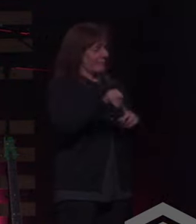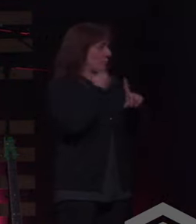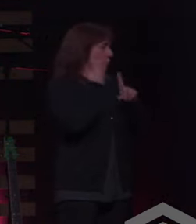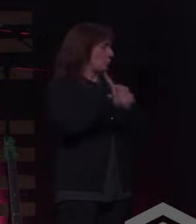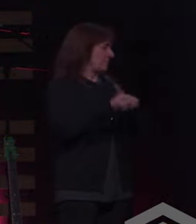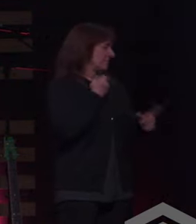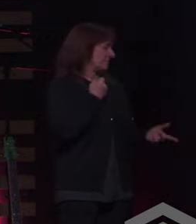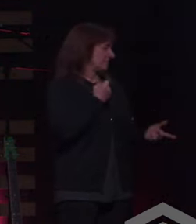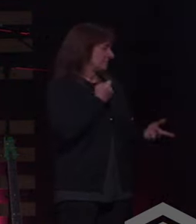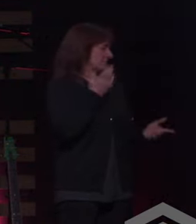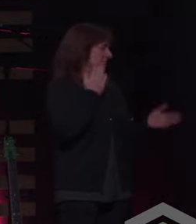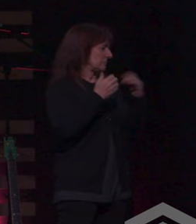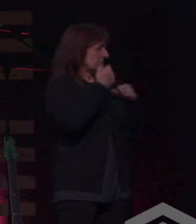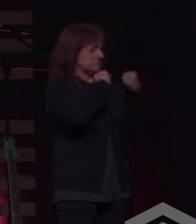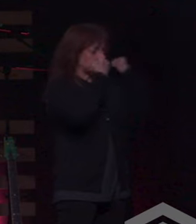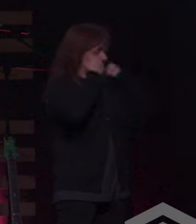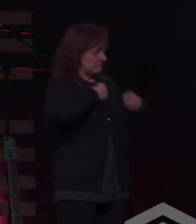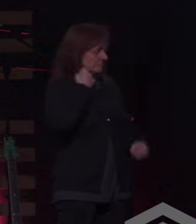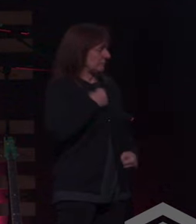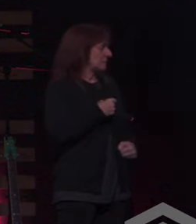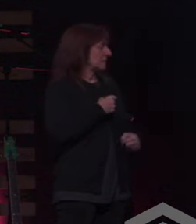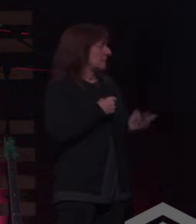abuse. So